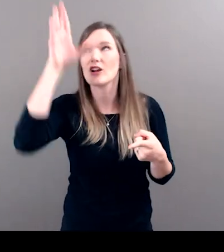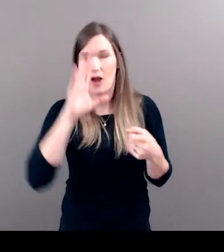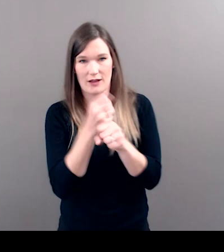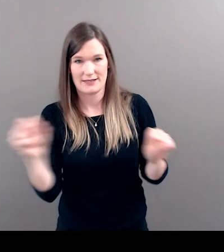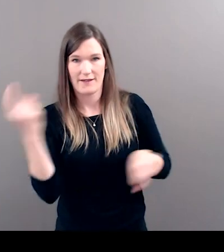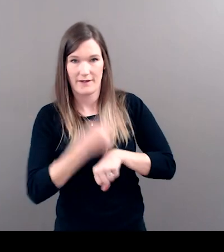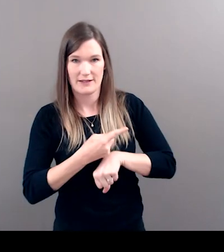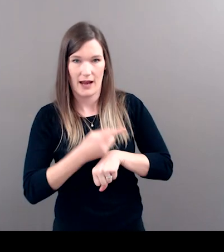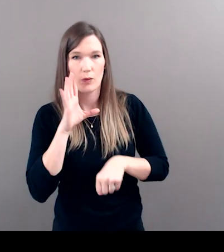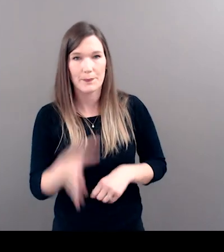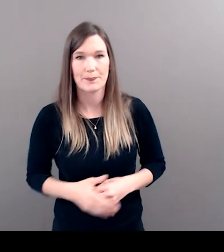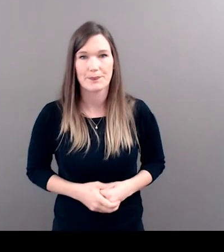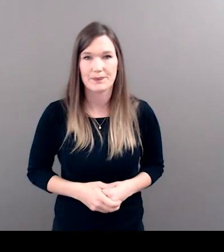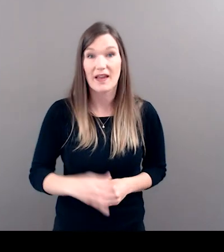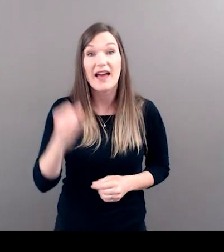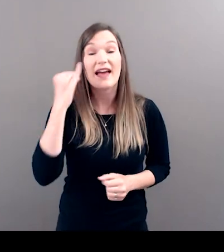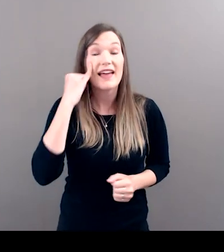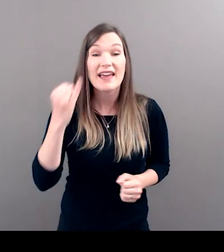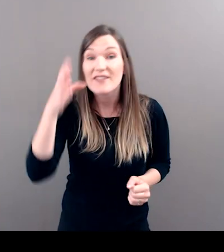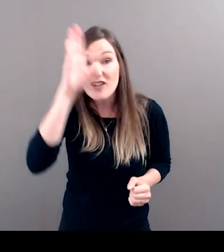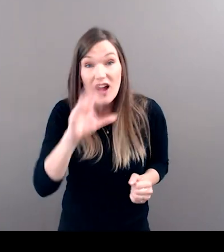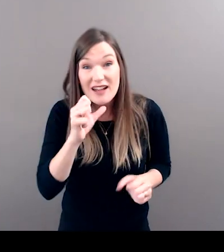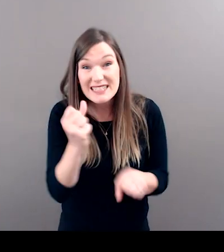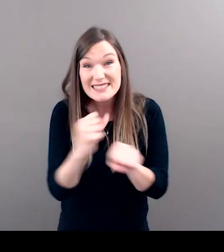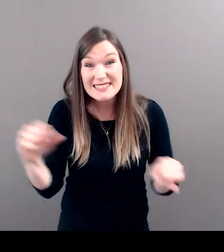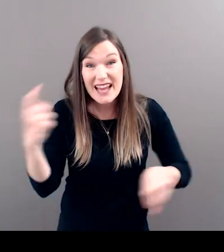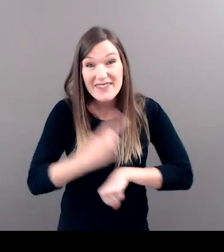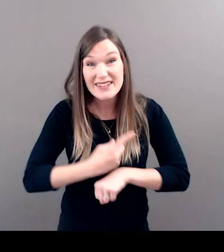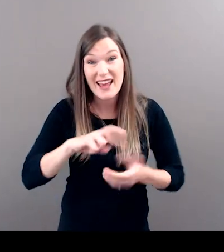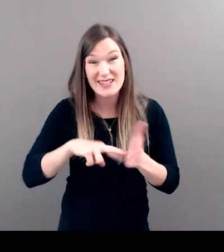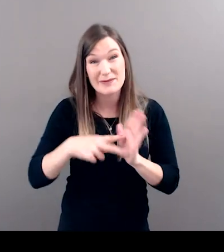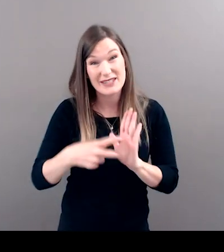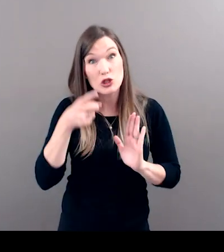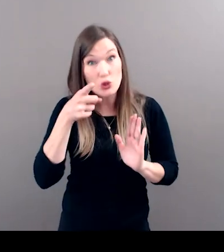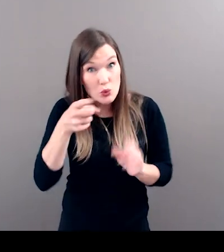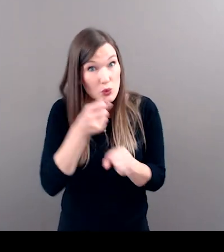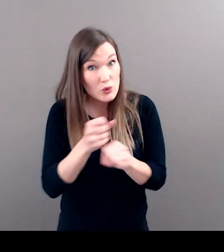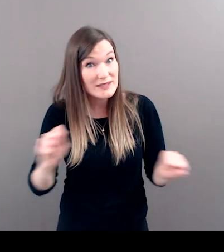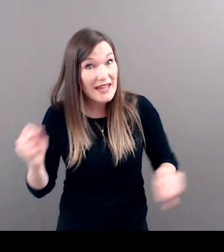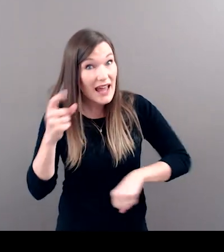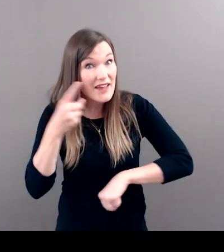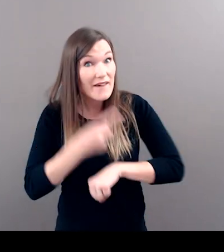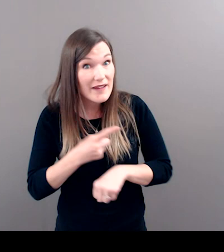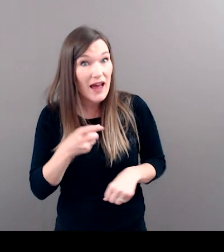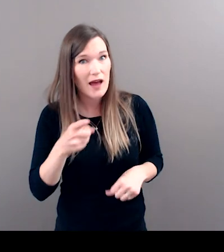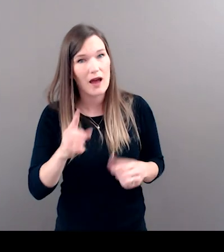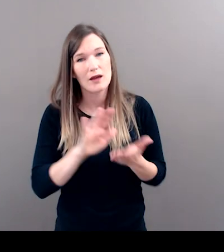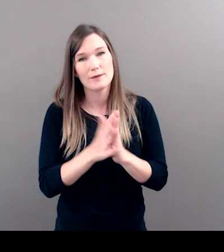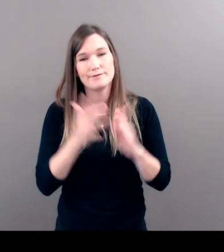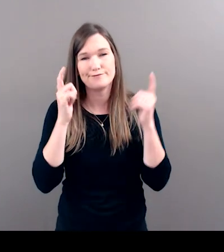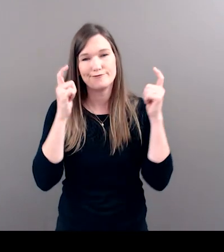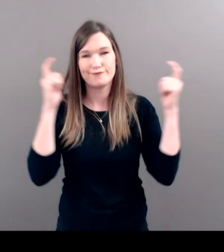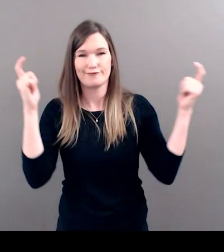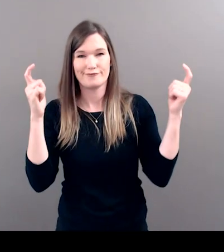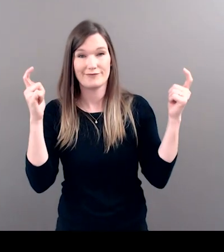mind, he doesn't get the glory. You do, and you get prideful. And then you become God's enemy. Ooh!